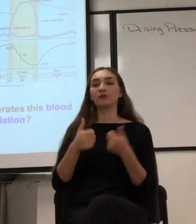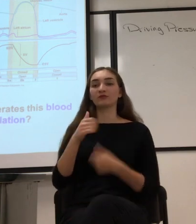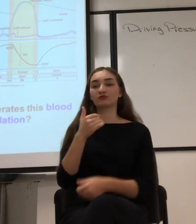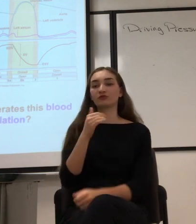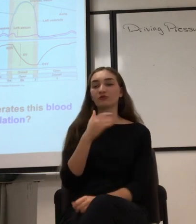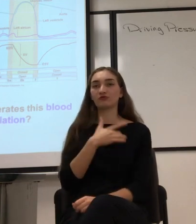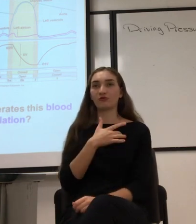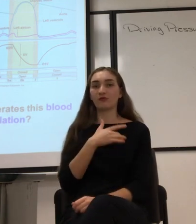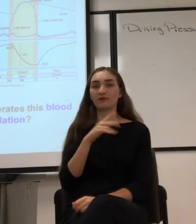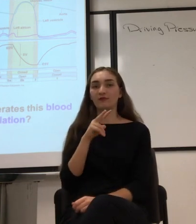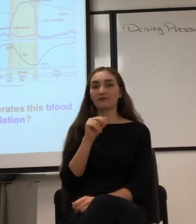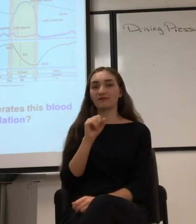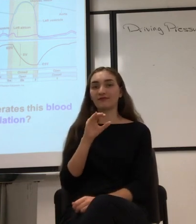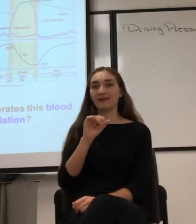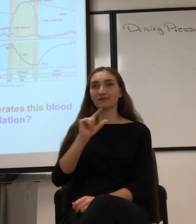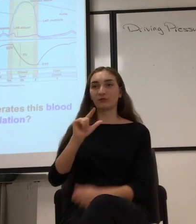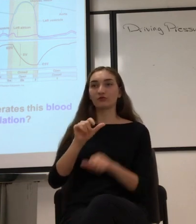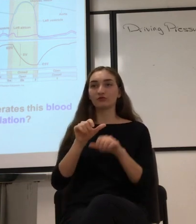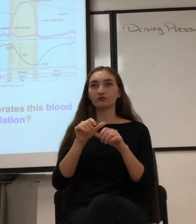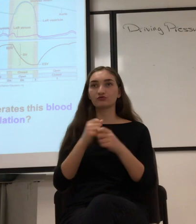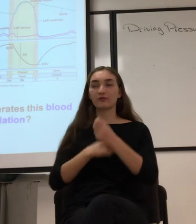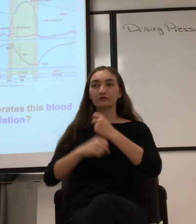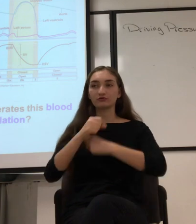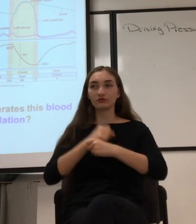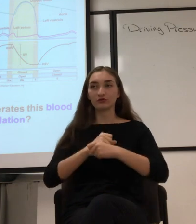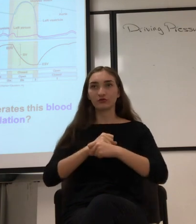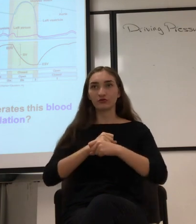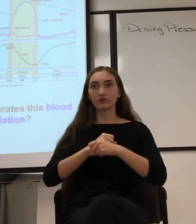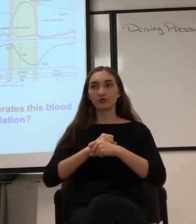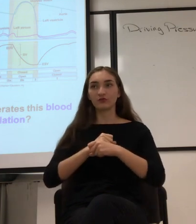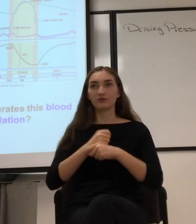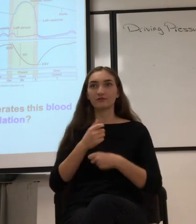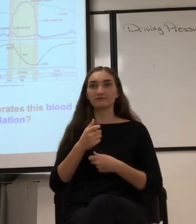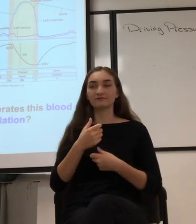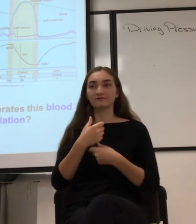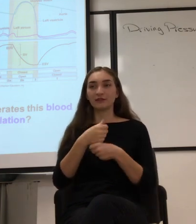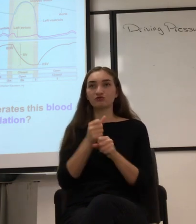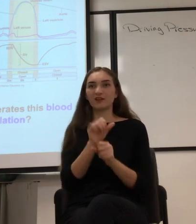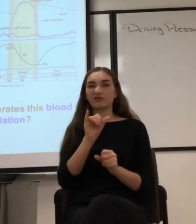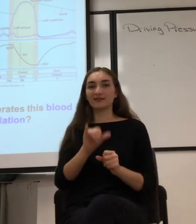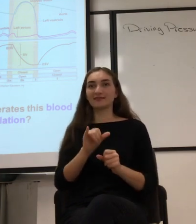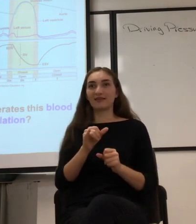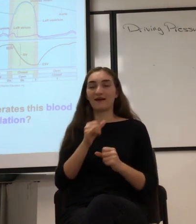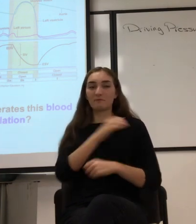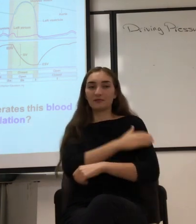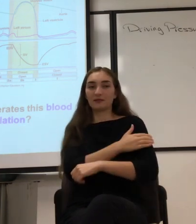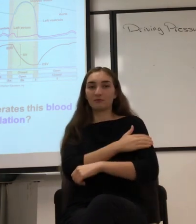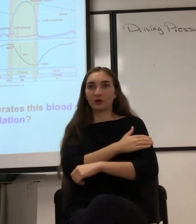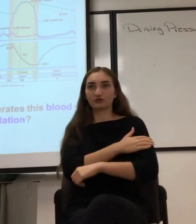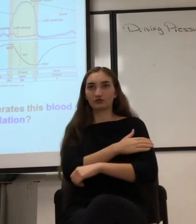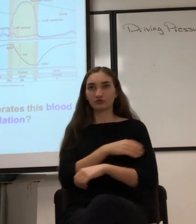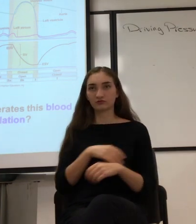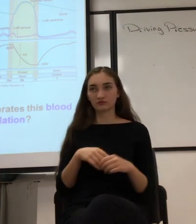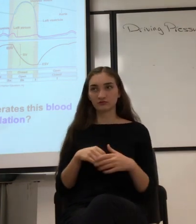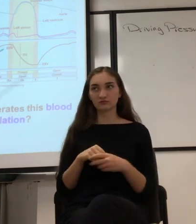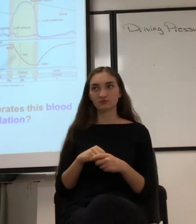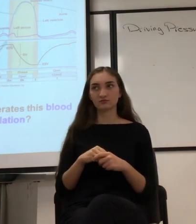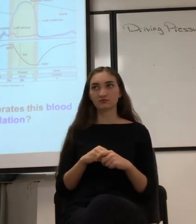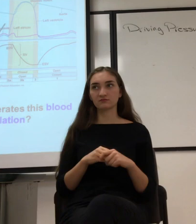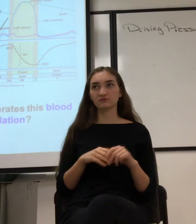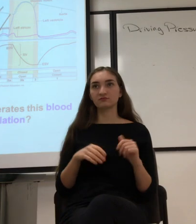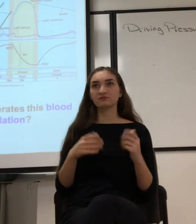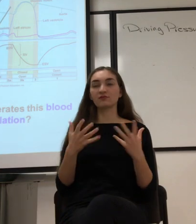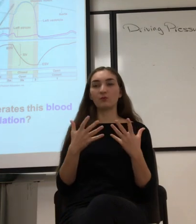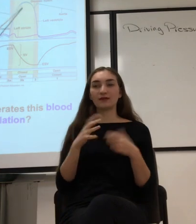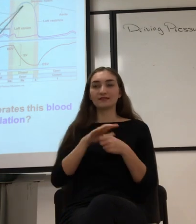generates this blood pressure gradient in systemic circulation? I showed you this figure again. What's the peak pressure the left ventricle